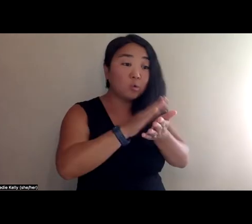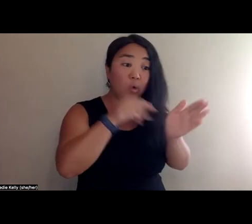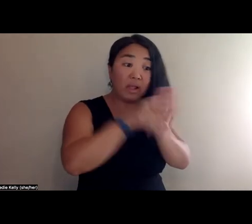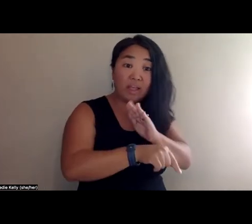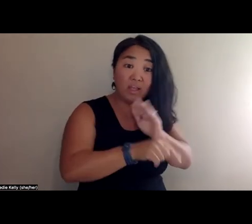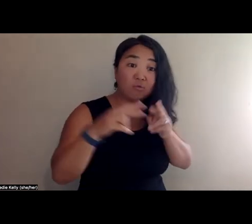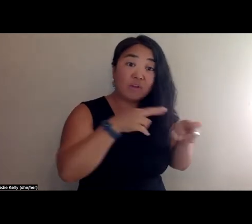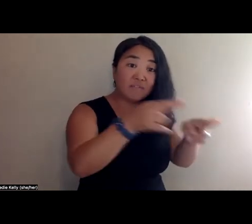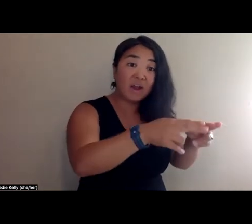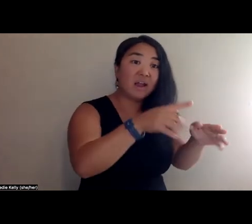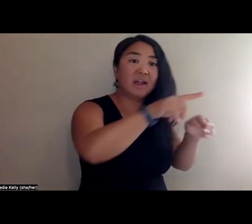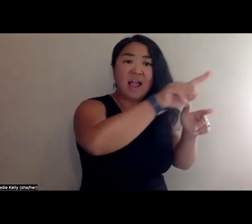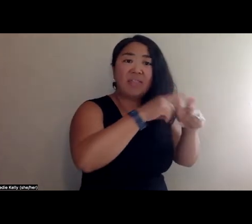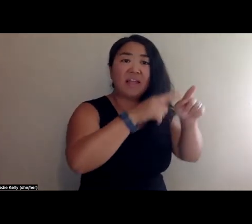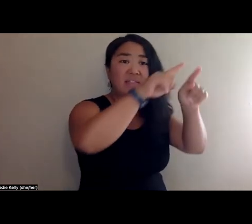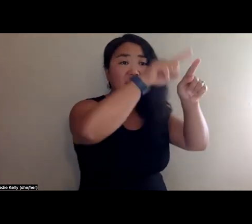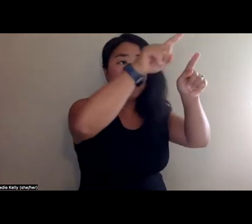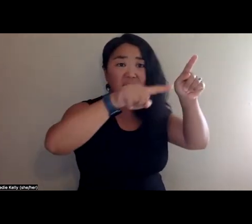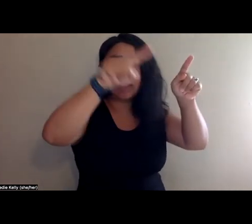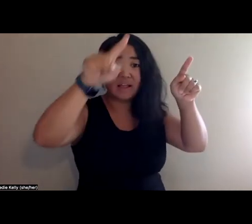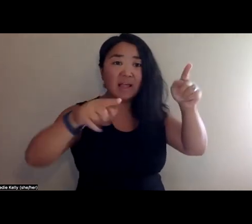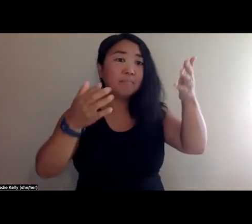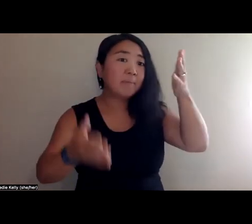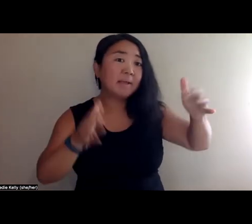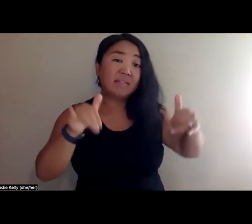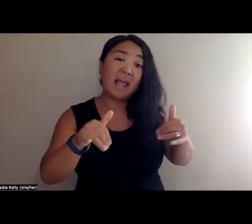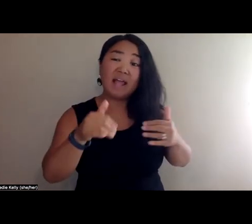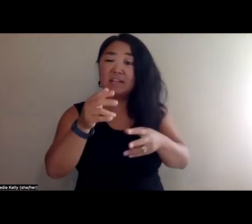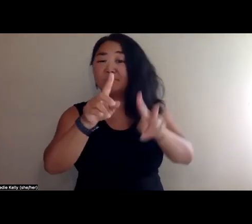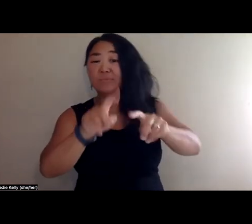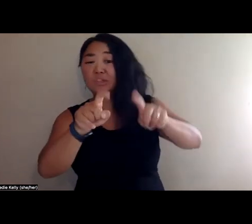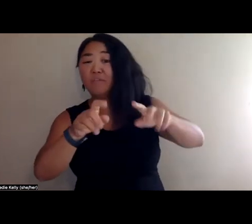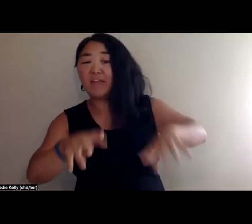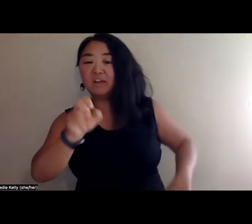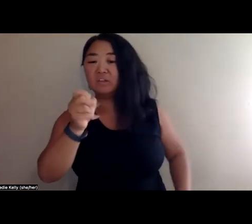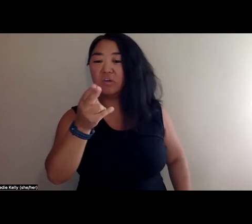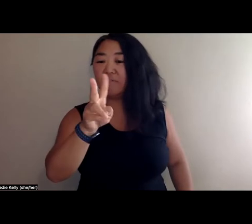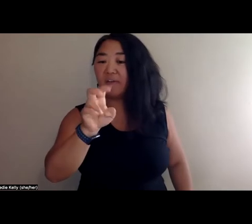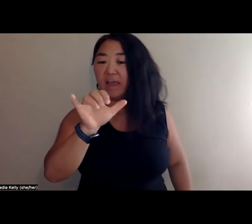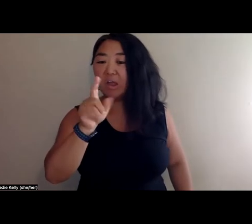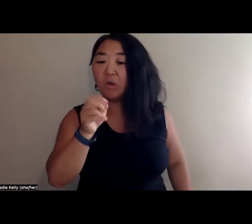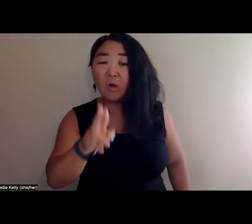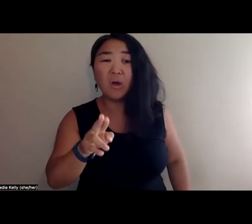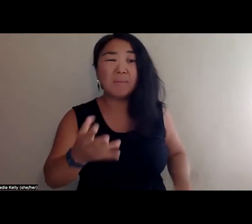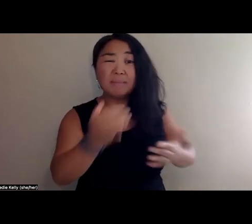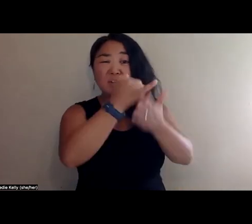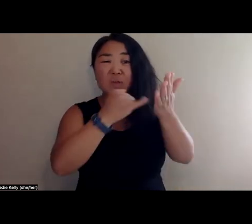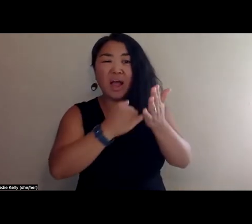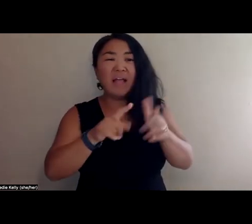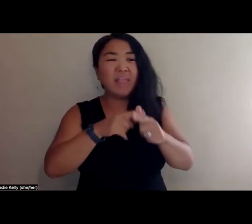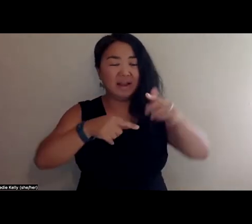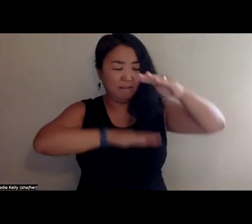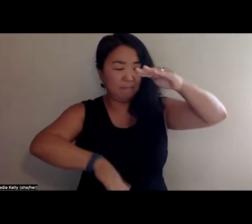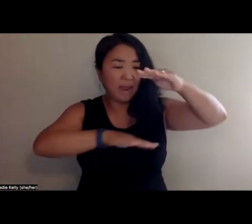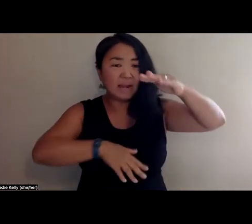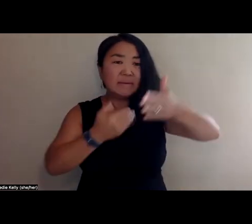they're just straight zigs that a surveyor might have drawn. Even down here by the airport, there's a very funny little one. If you look up